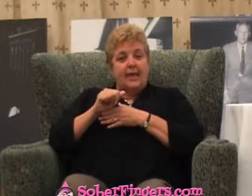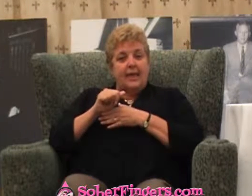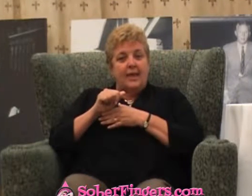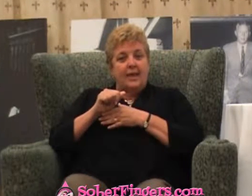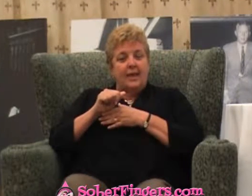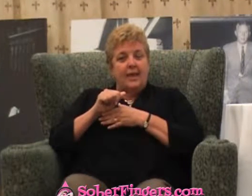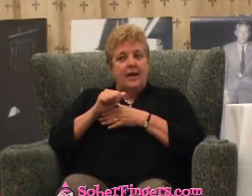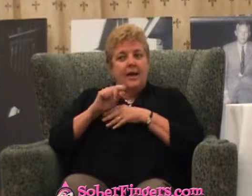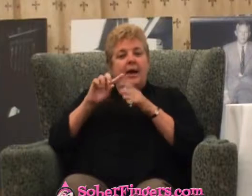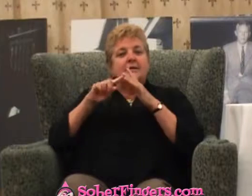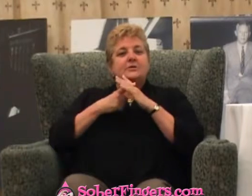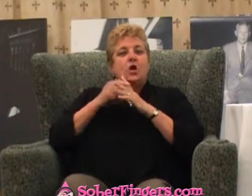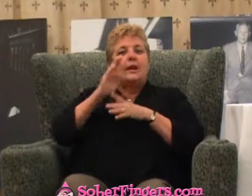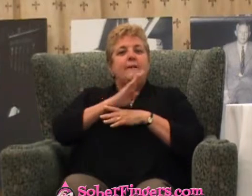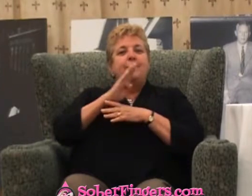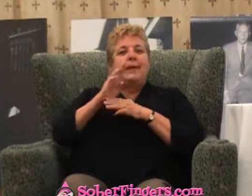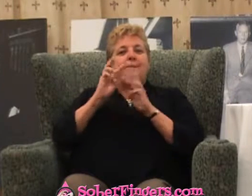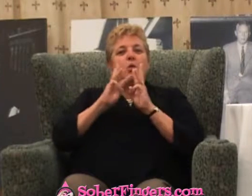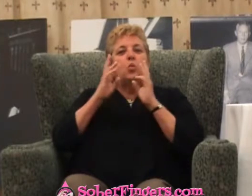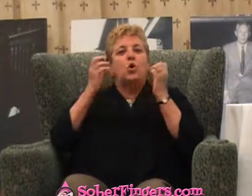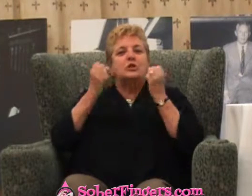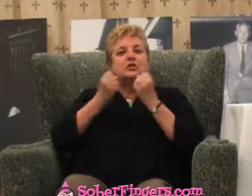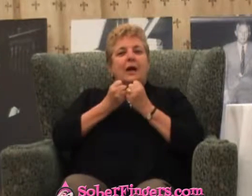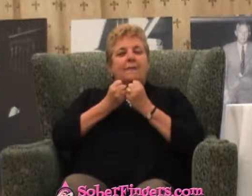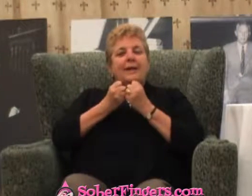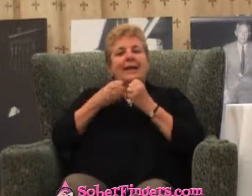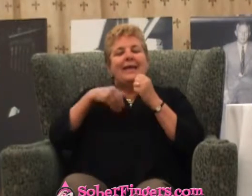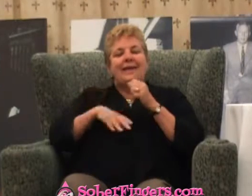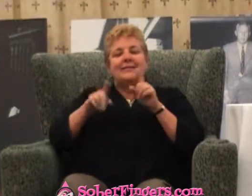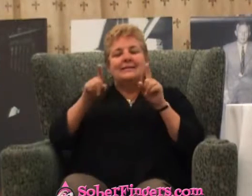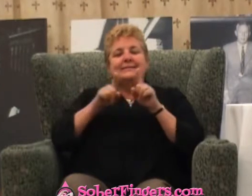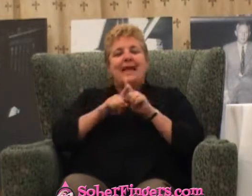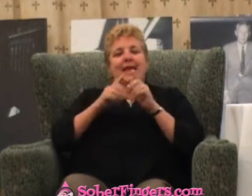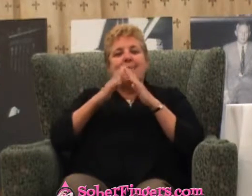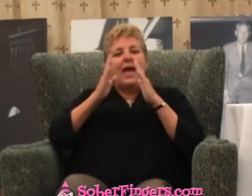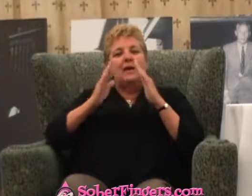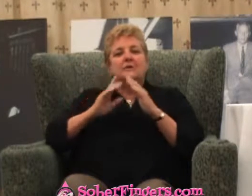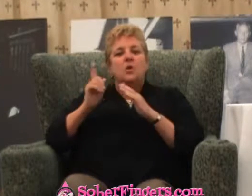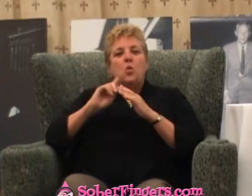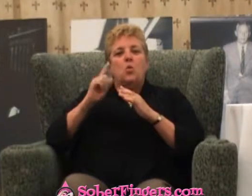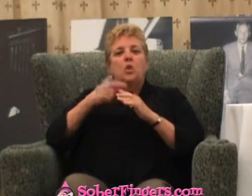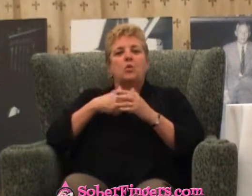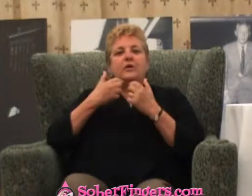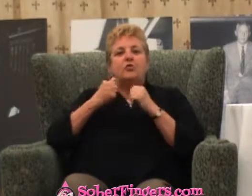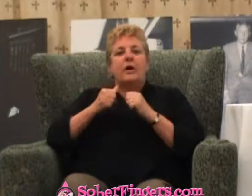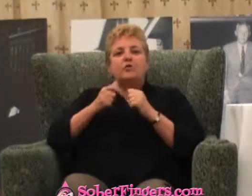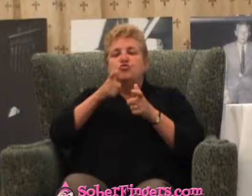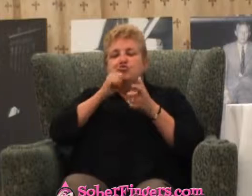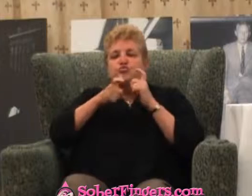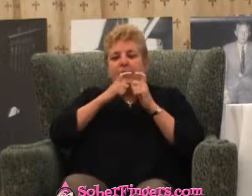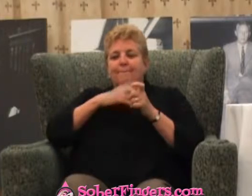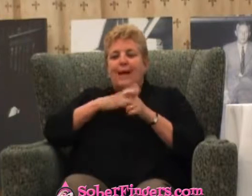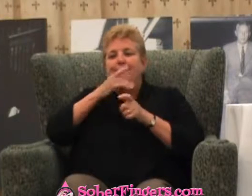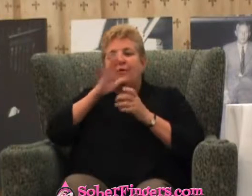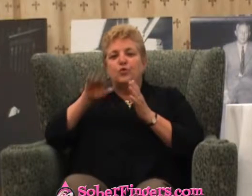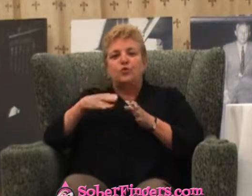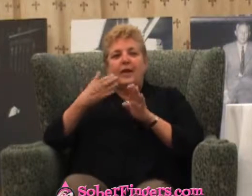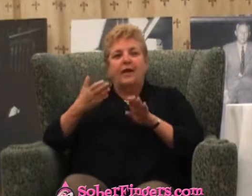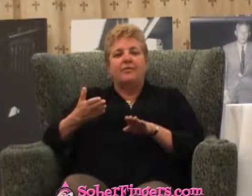start a Big Book workshop in the same house where we tried to drink my mother to death. And the tears my mother